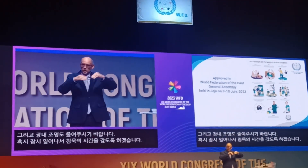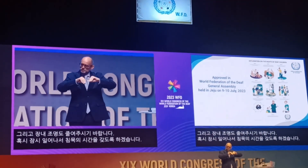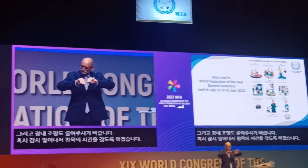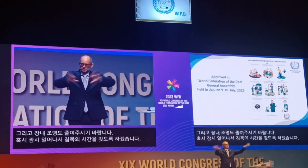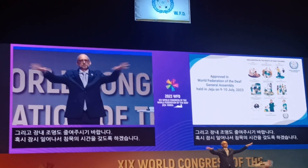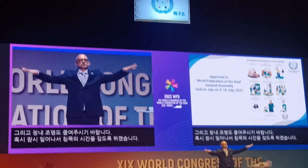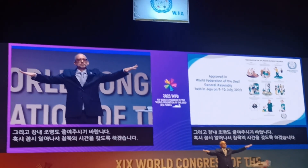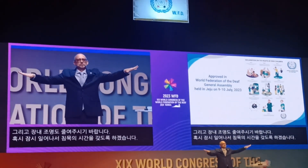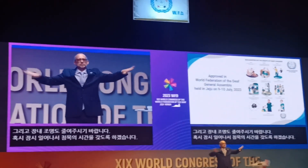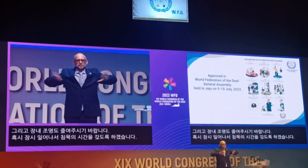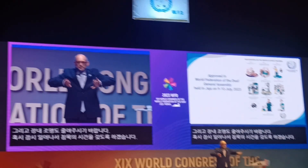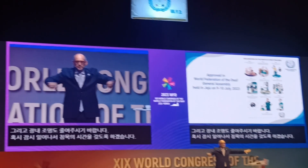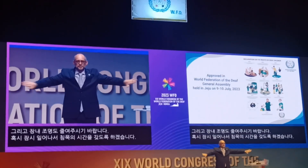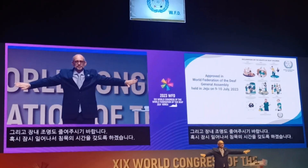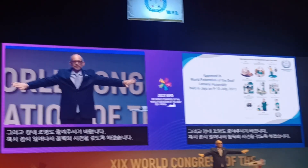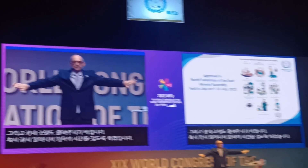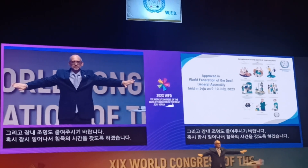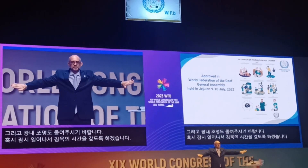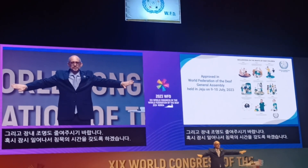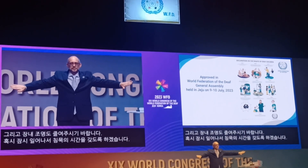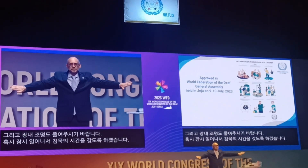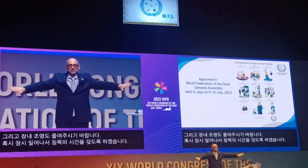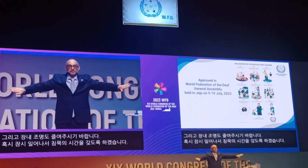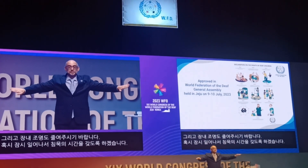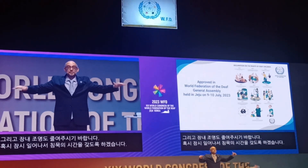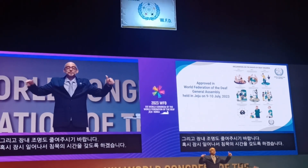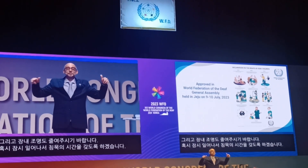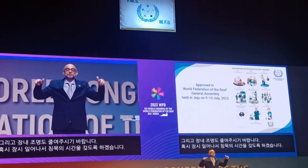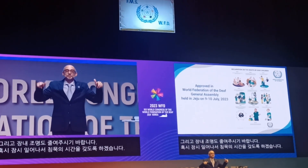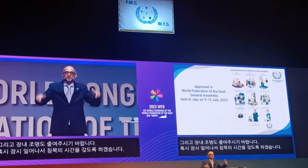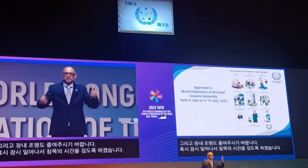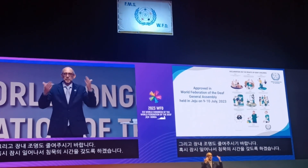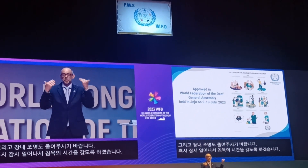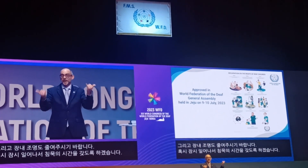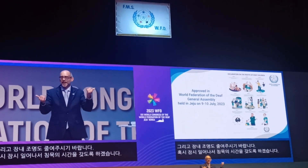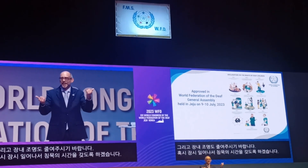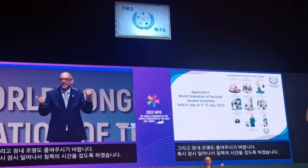We will see sign language spread throughout the globe,